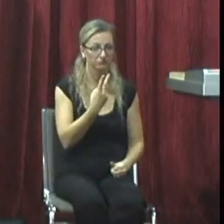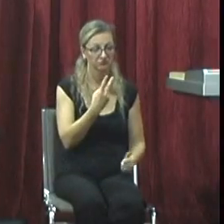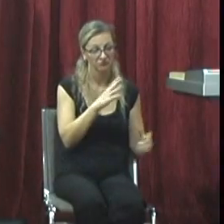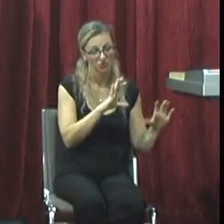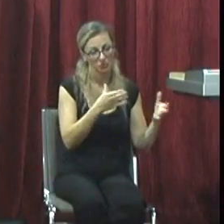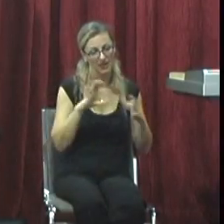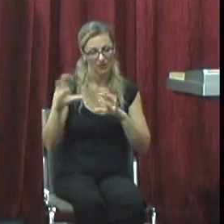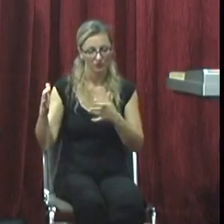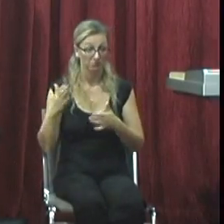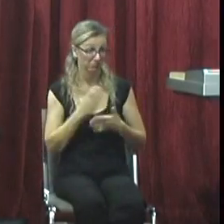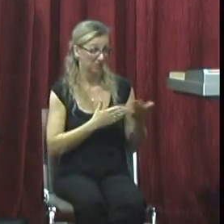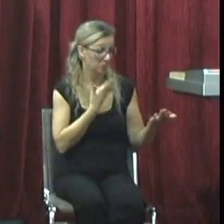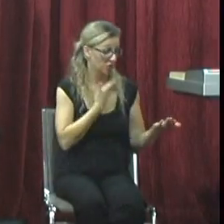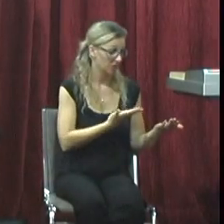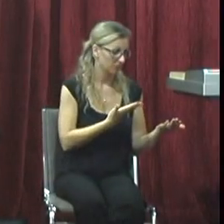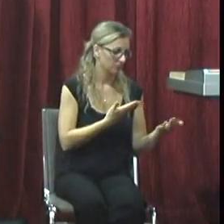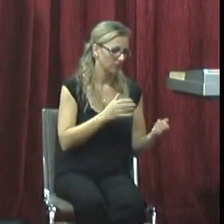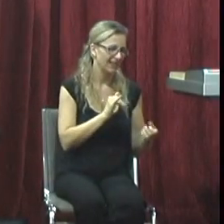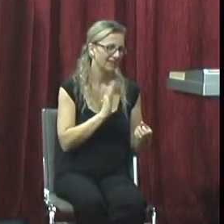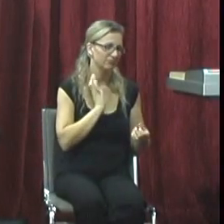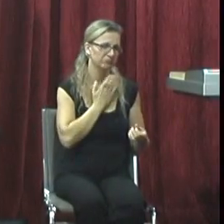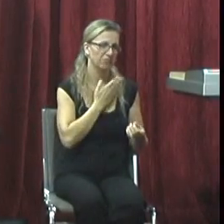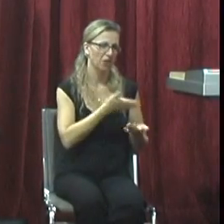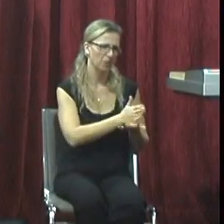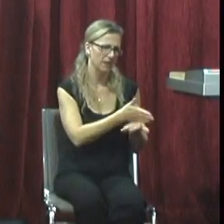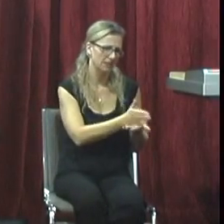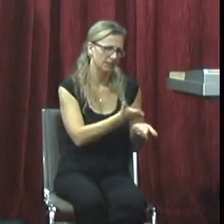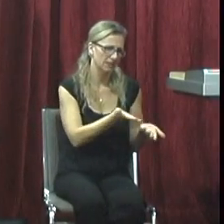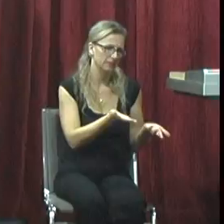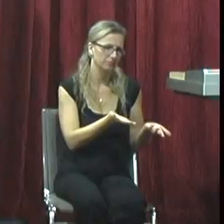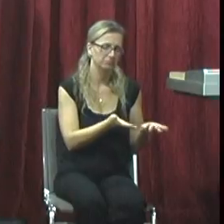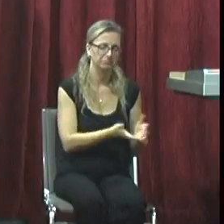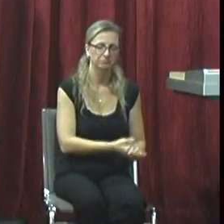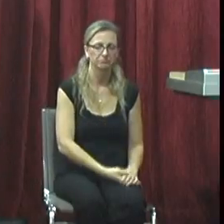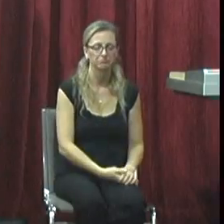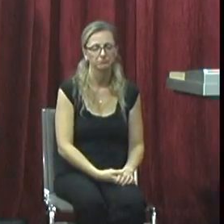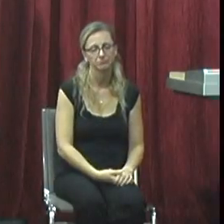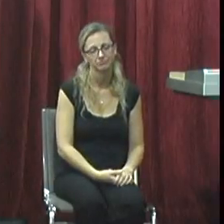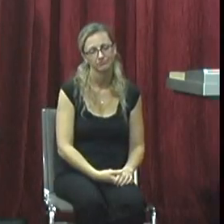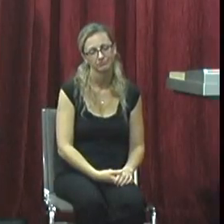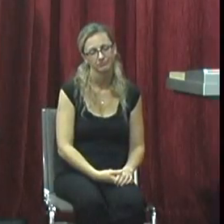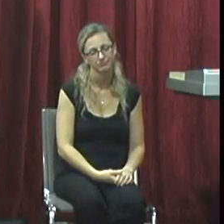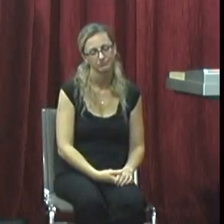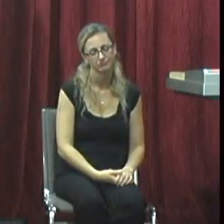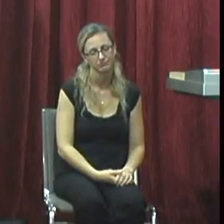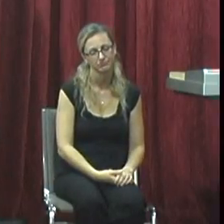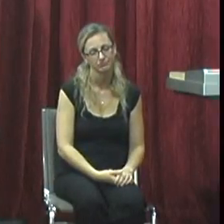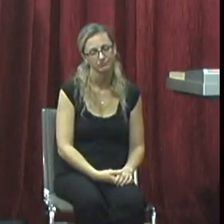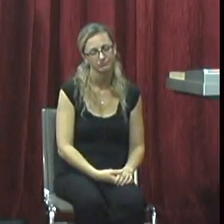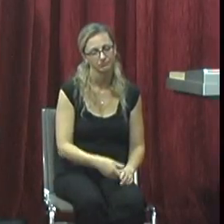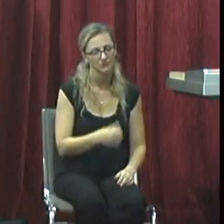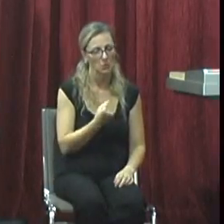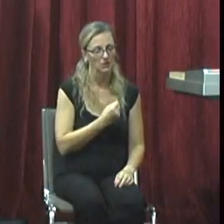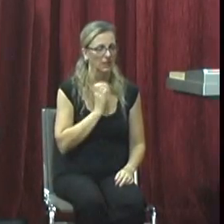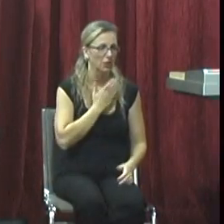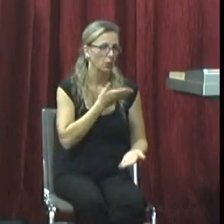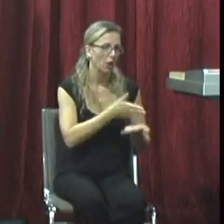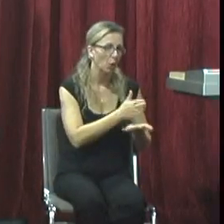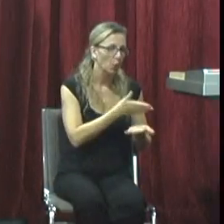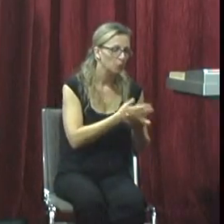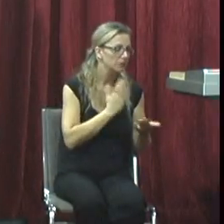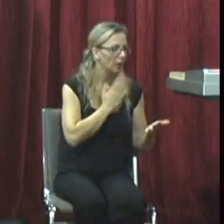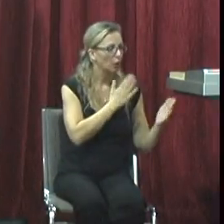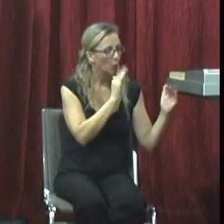things, like our rights. Rights are a good thing. Holding on to our rights, holding on to our hopes, our